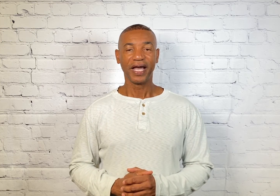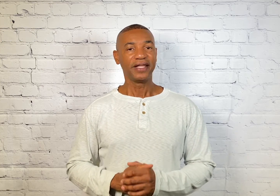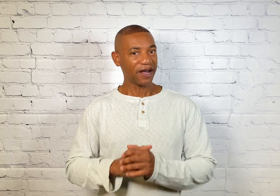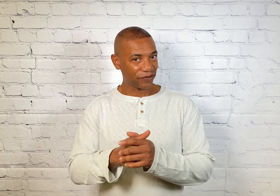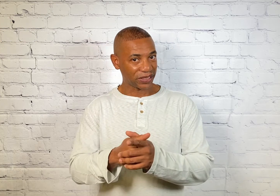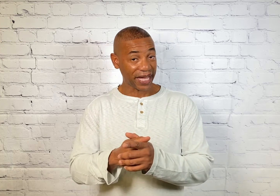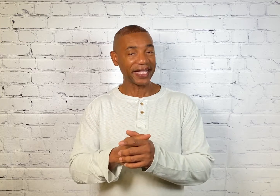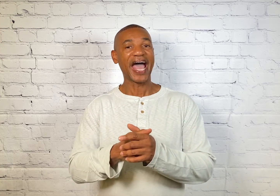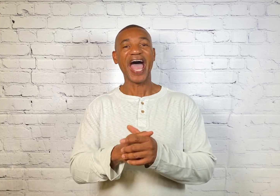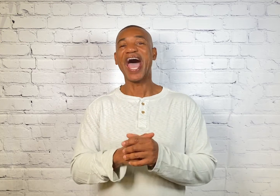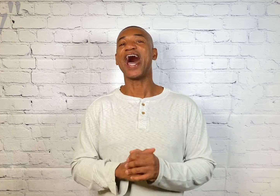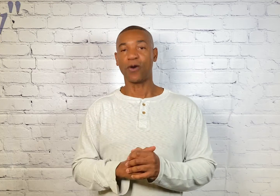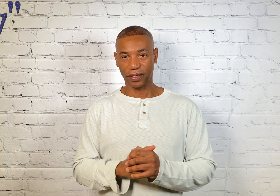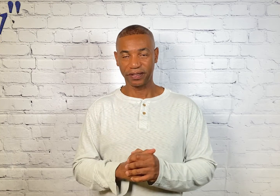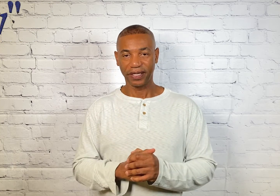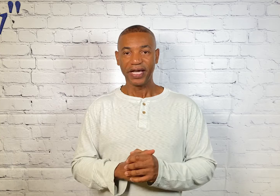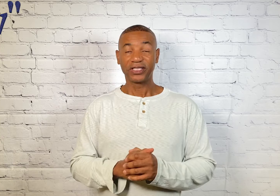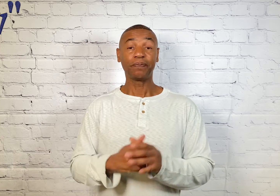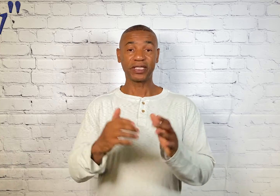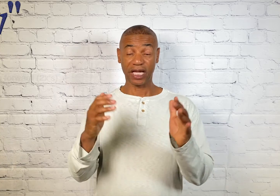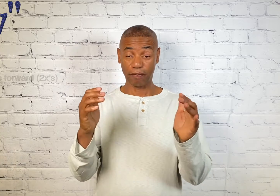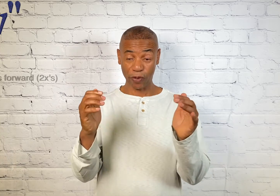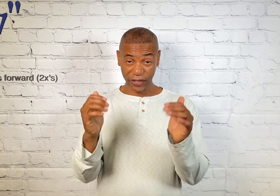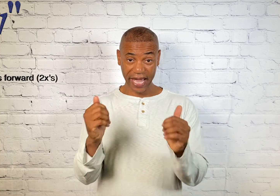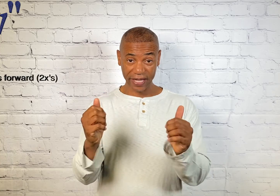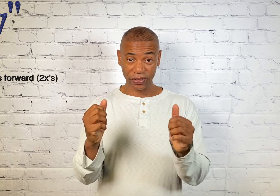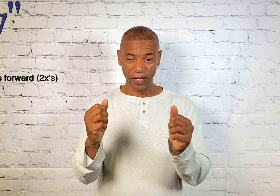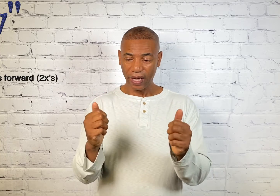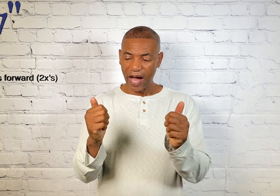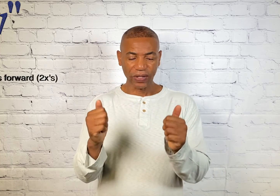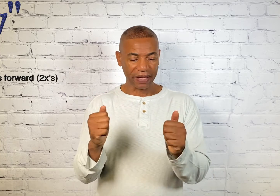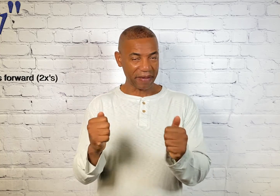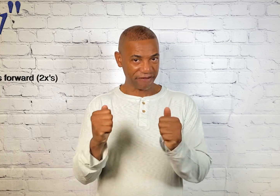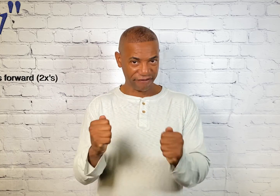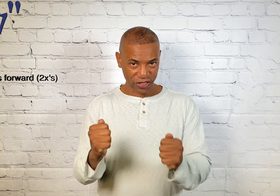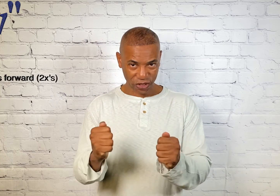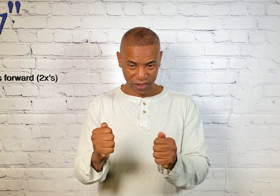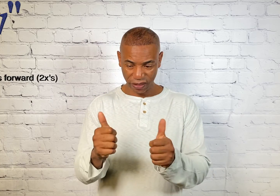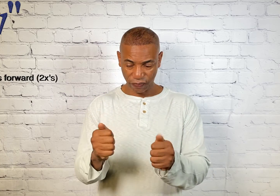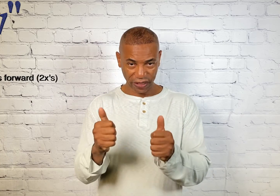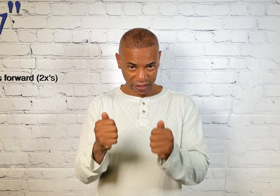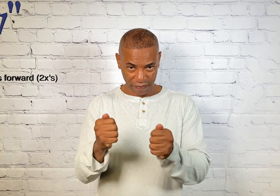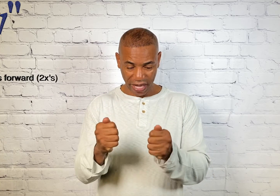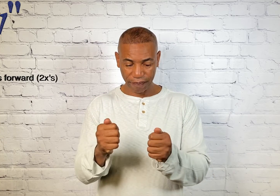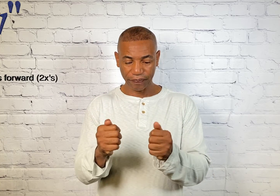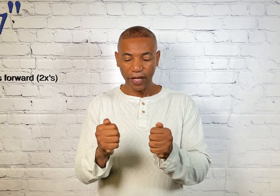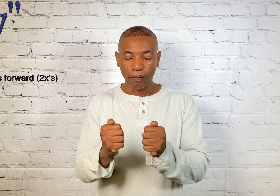Now for the sign how. Simply take both hands. I would like make fists with the thumb up, bring